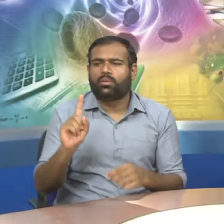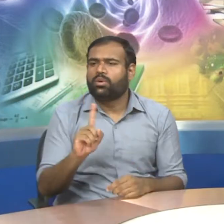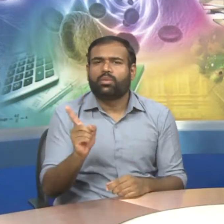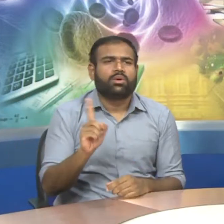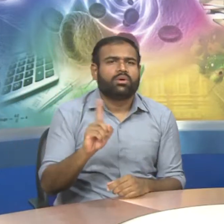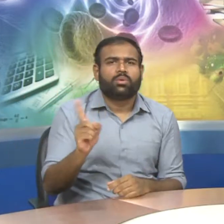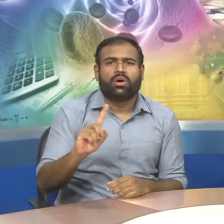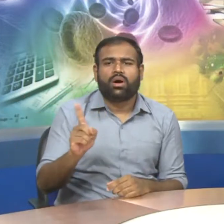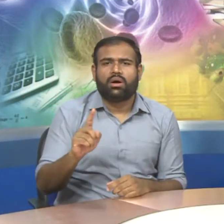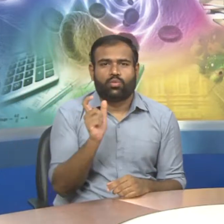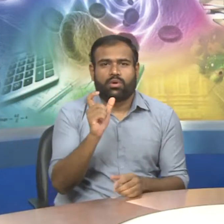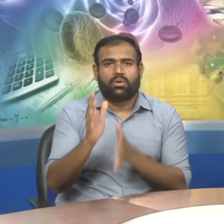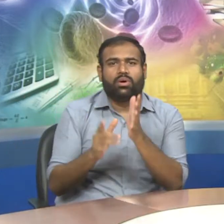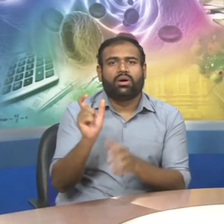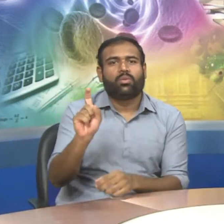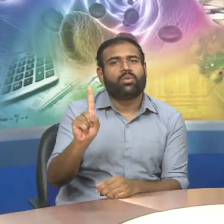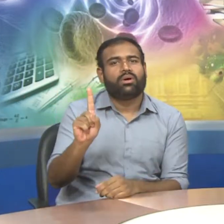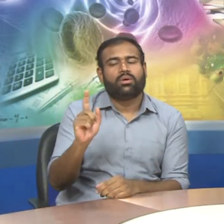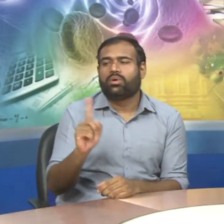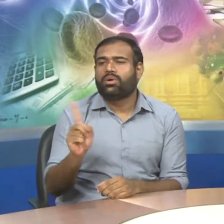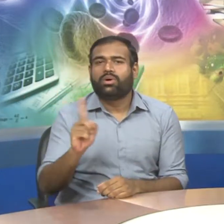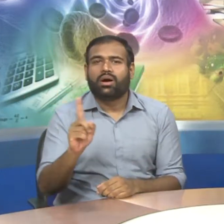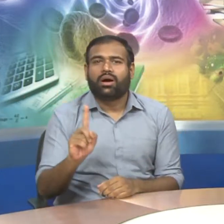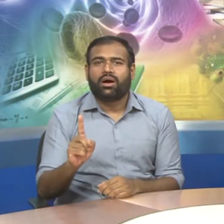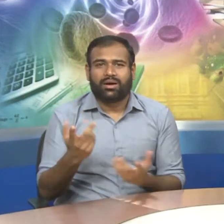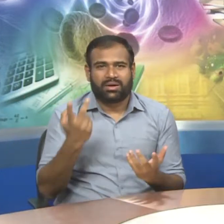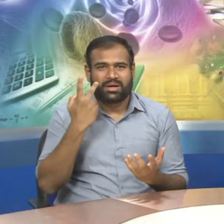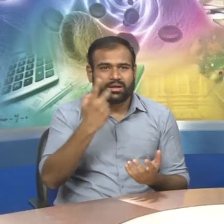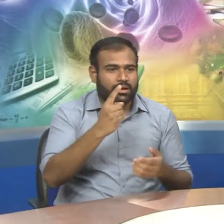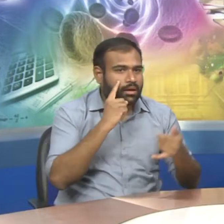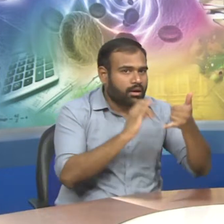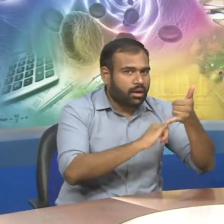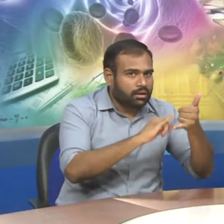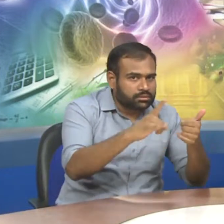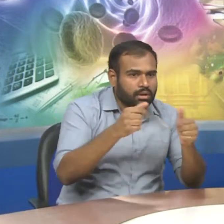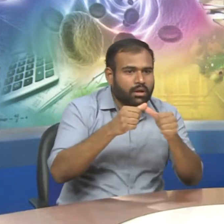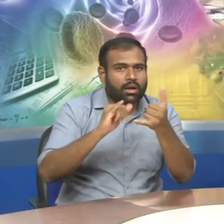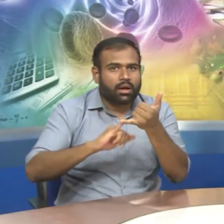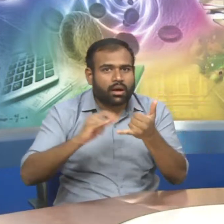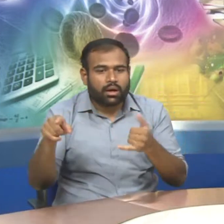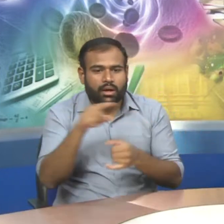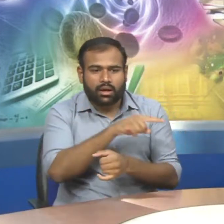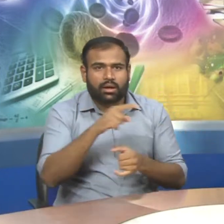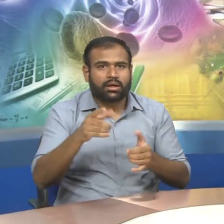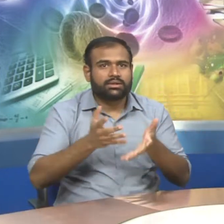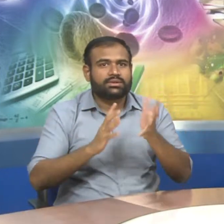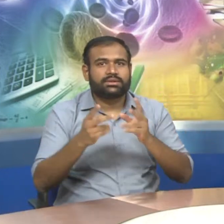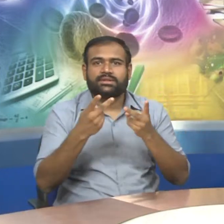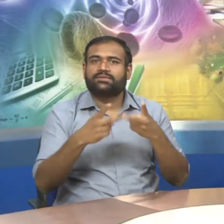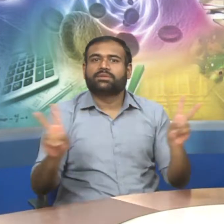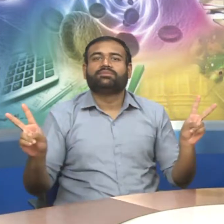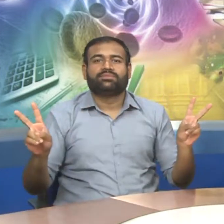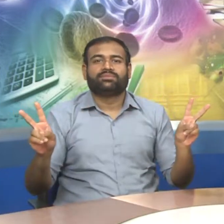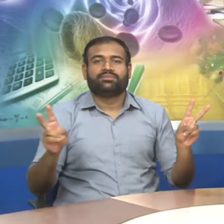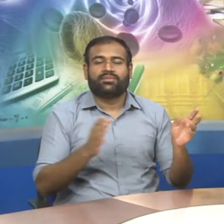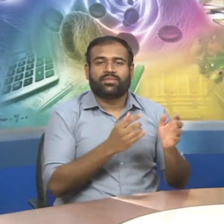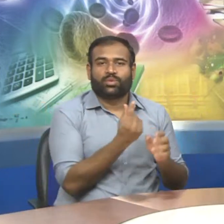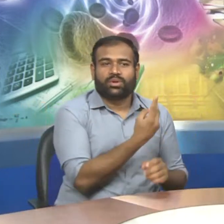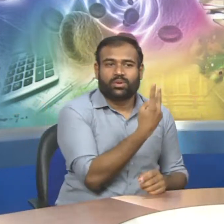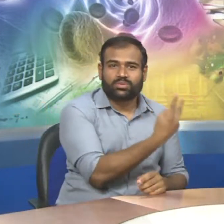where. But this is American Sign where, kaha. So ISL and ASL both are two different sign